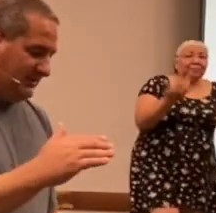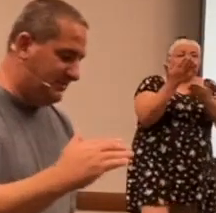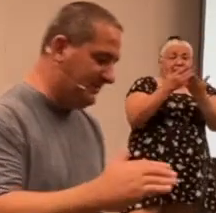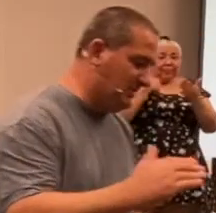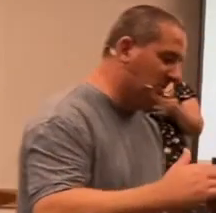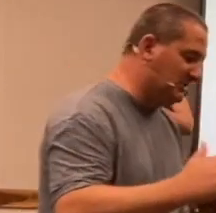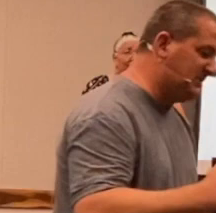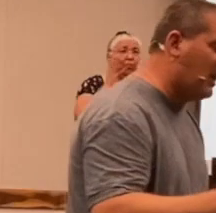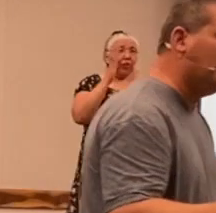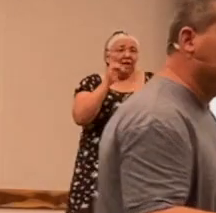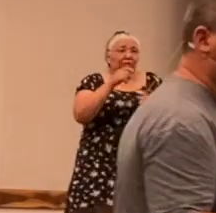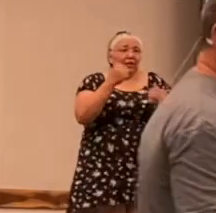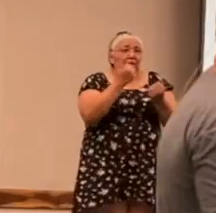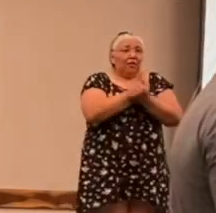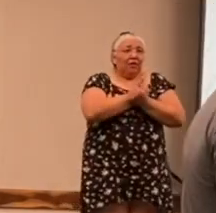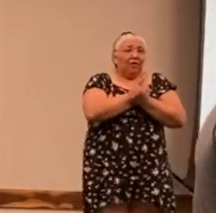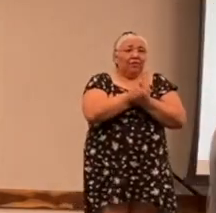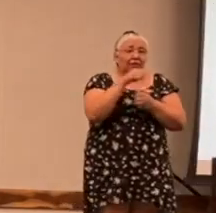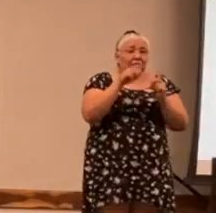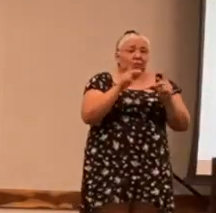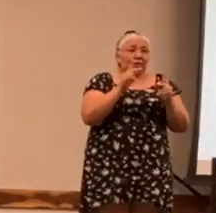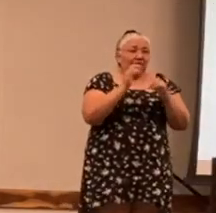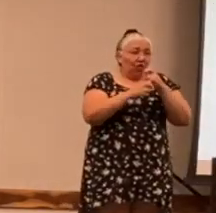love those people who are just hard to love.